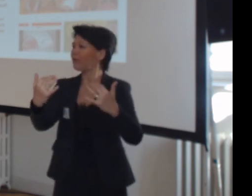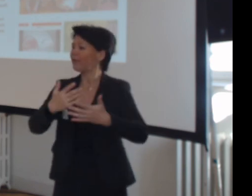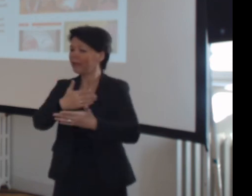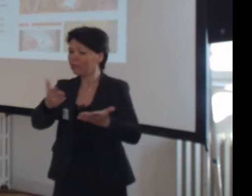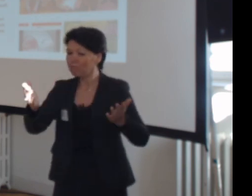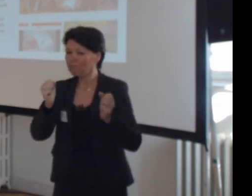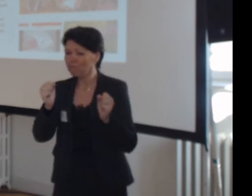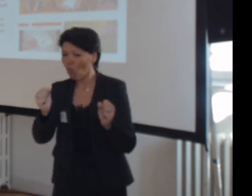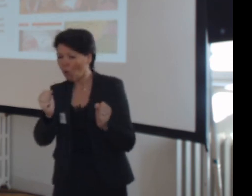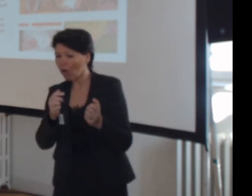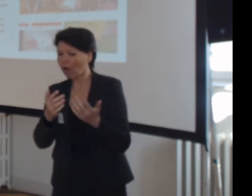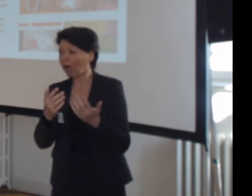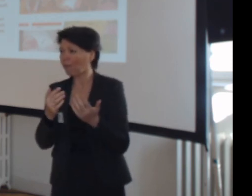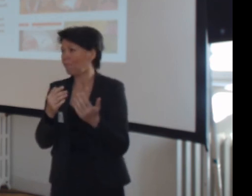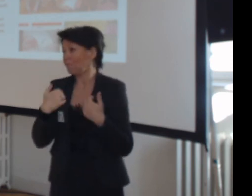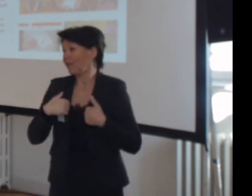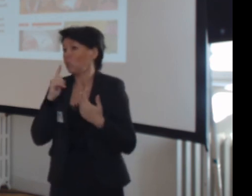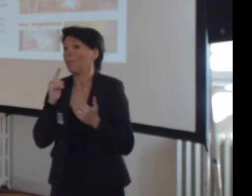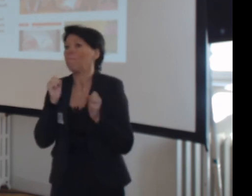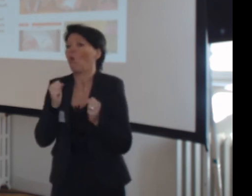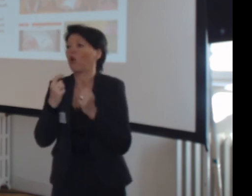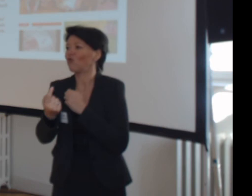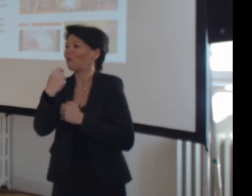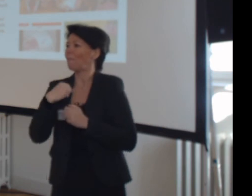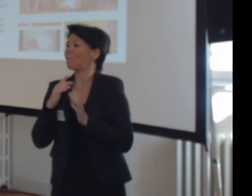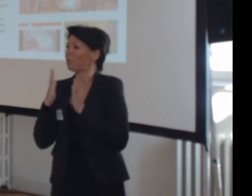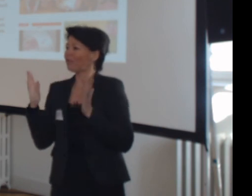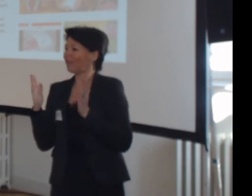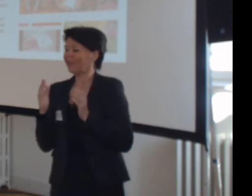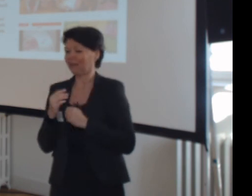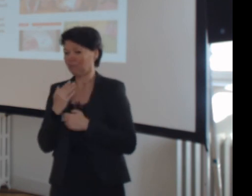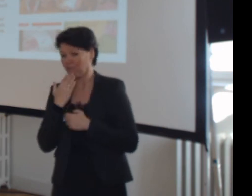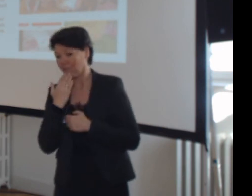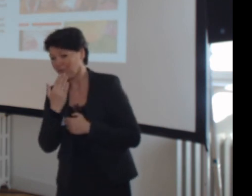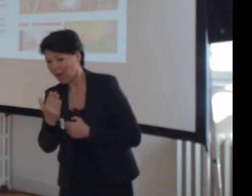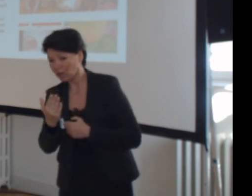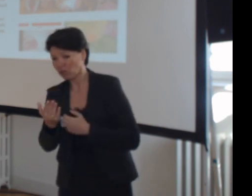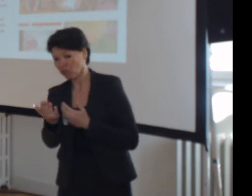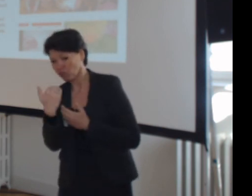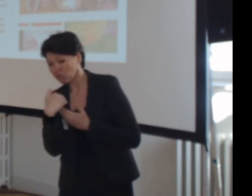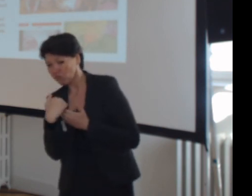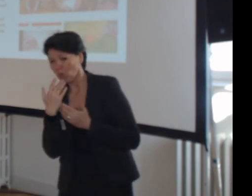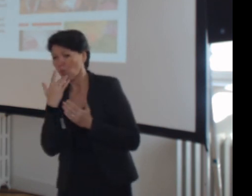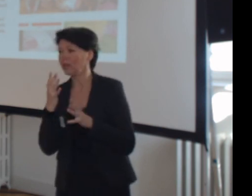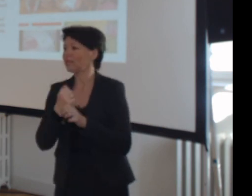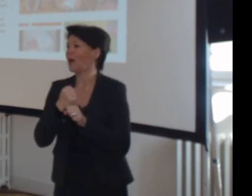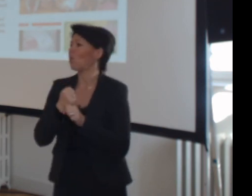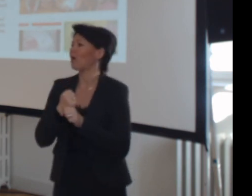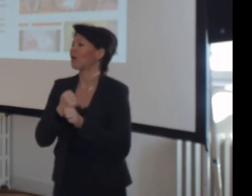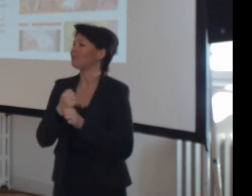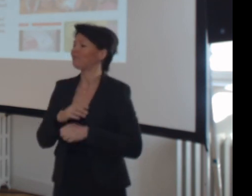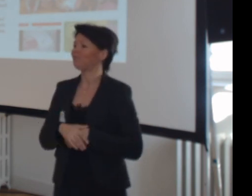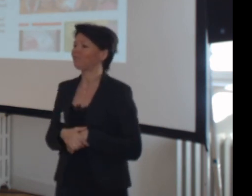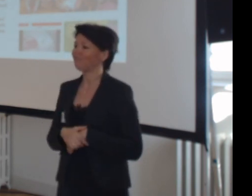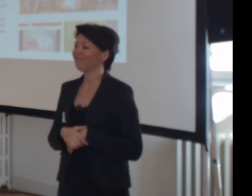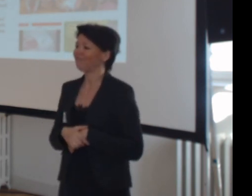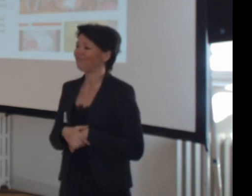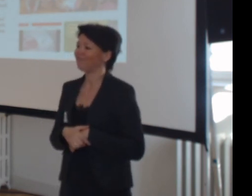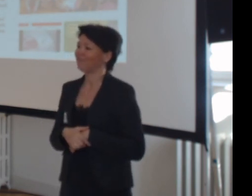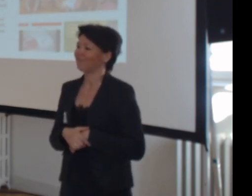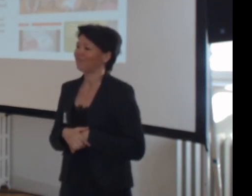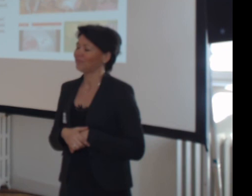potential audience, what would you like to do something with us in the library? And we feel that there